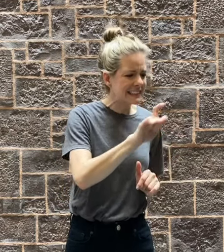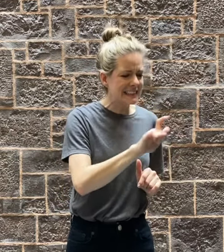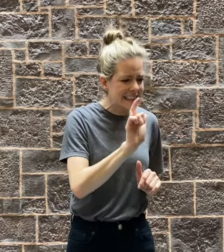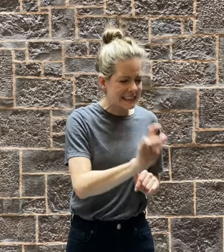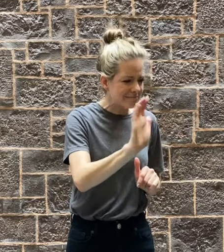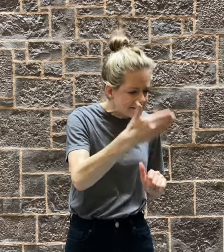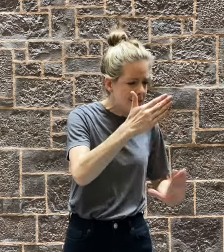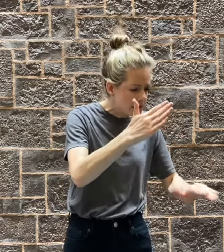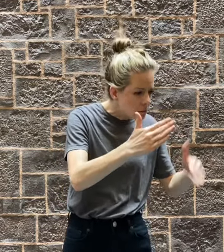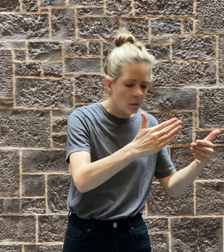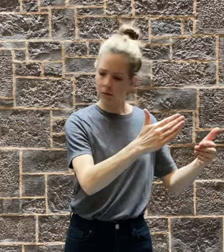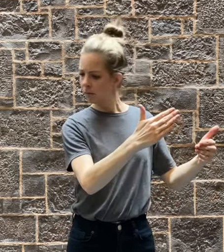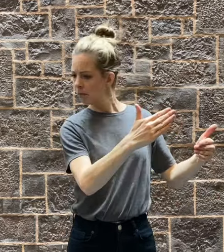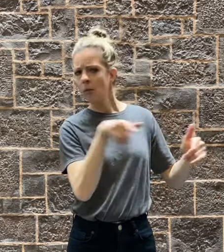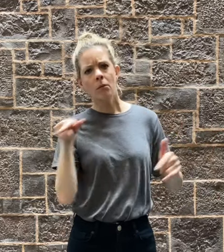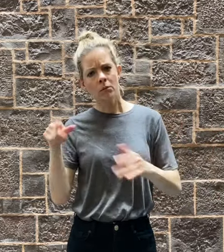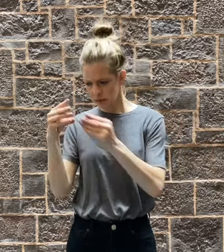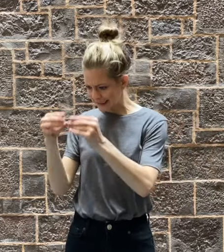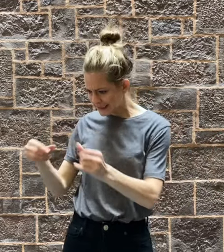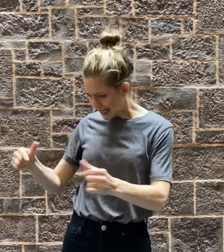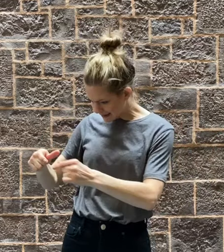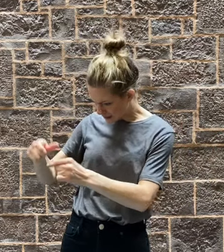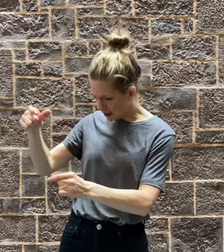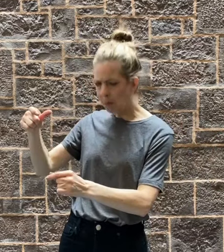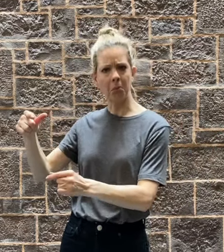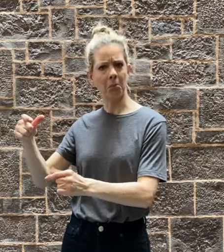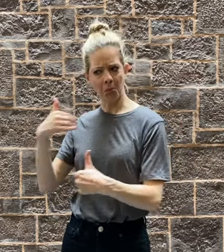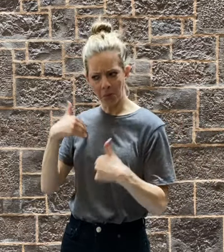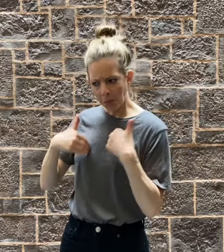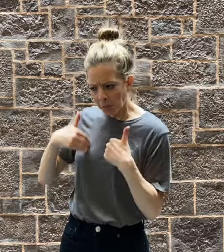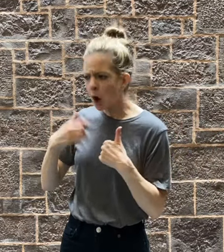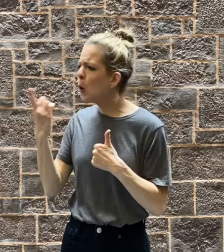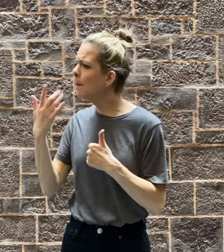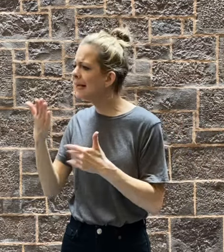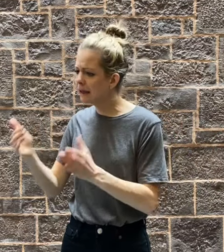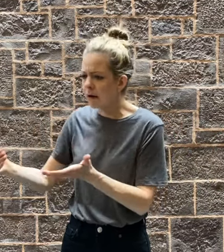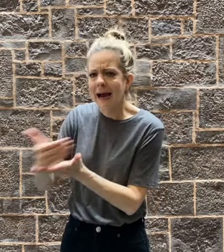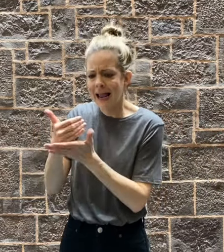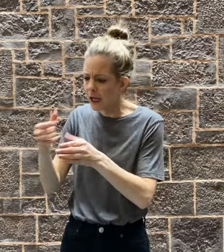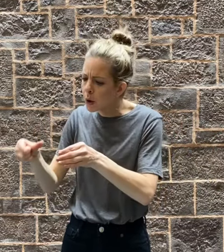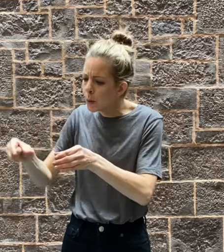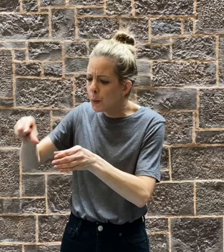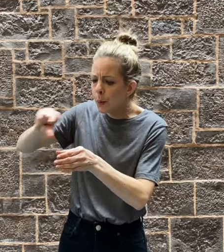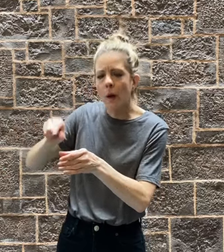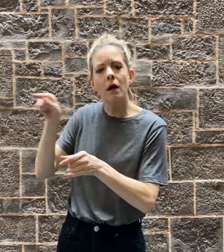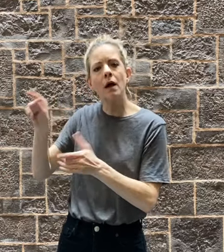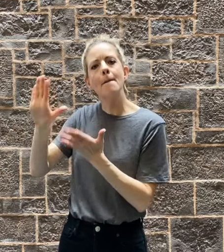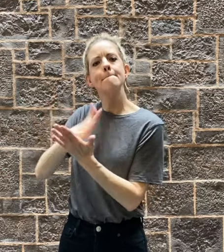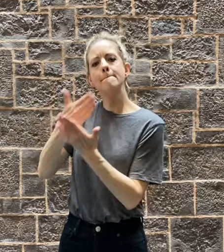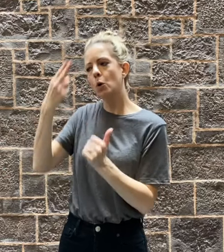samples and was really interested, and then saw who'd collected them, and it was a poet called Ivor Treby, who was around